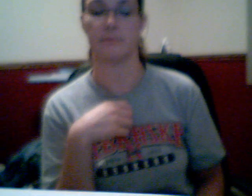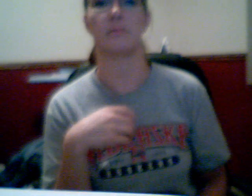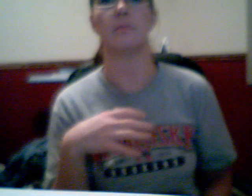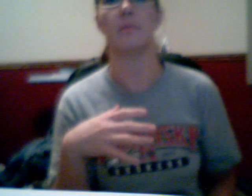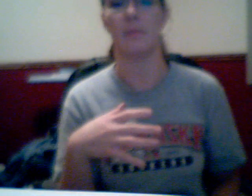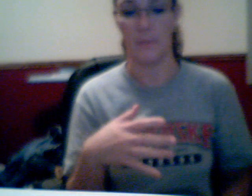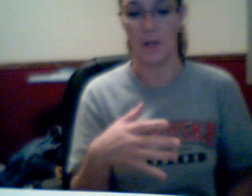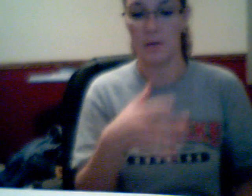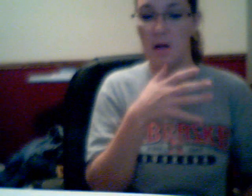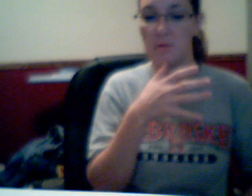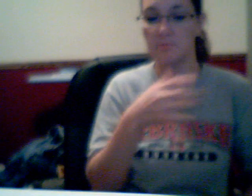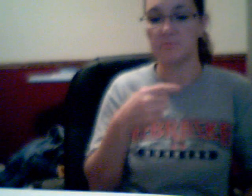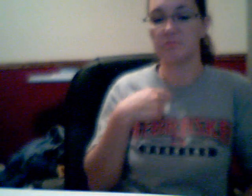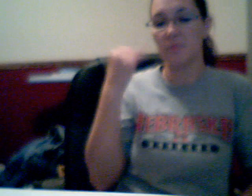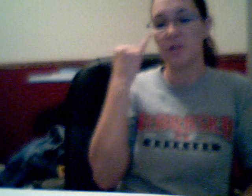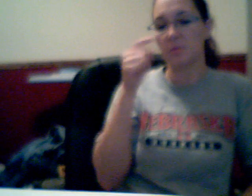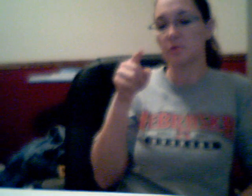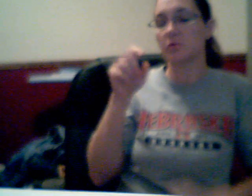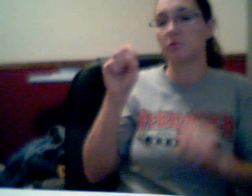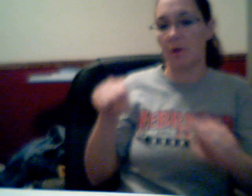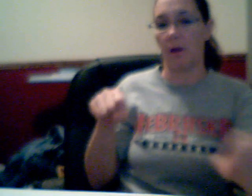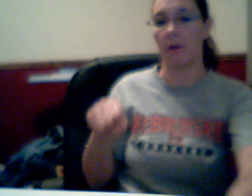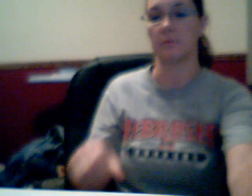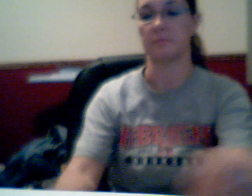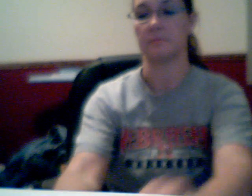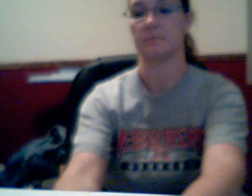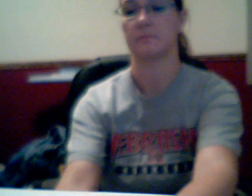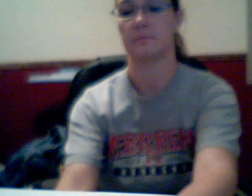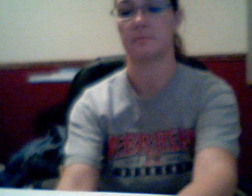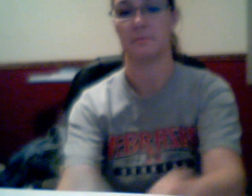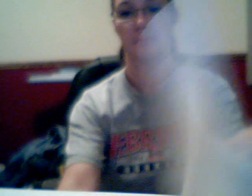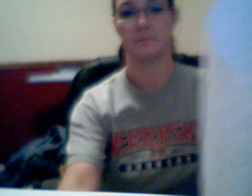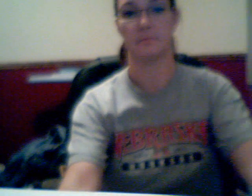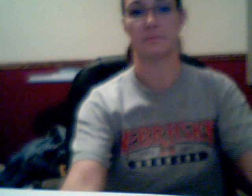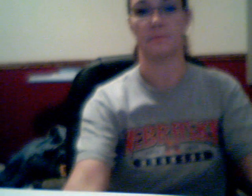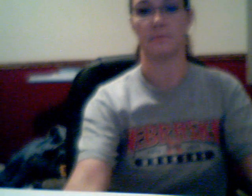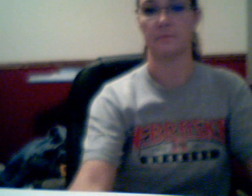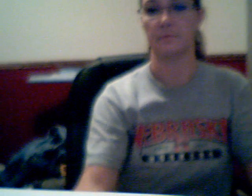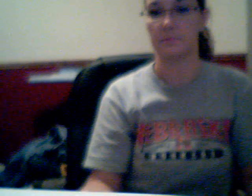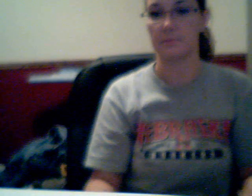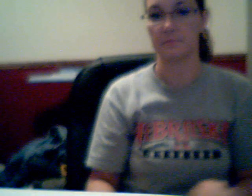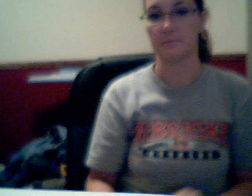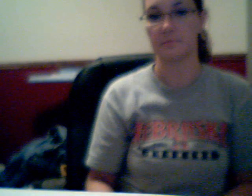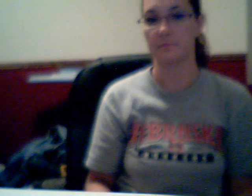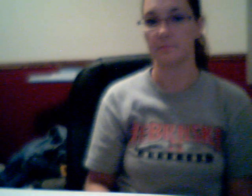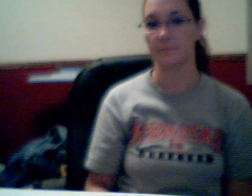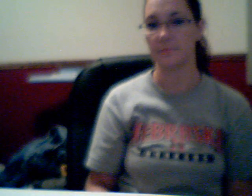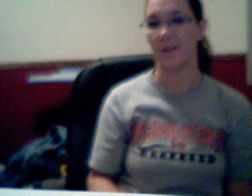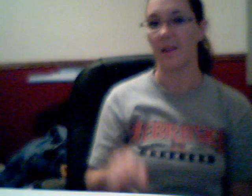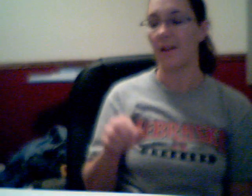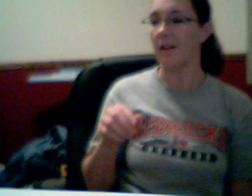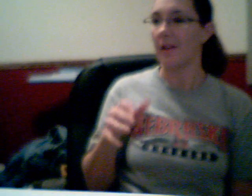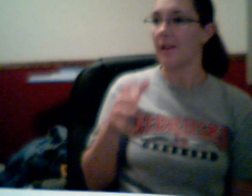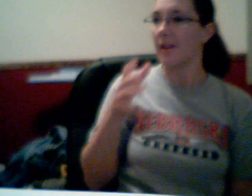may. Harry eagerly offered to help. I'll carry the drinking water out to you. I'm big enough to carry the